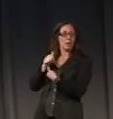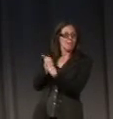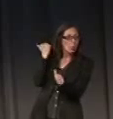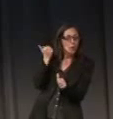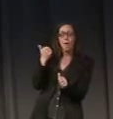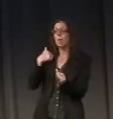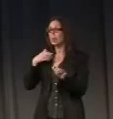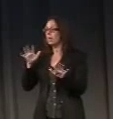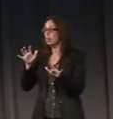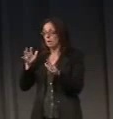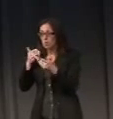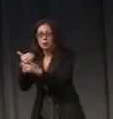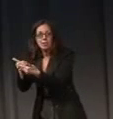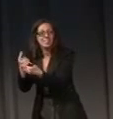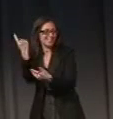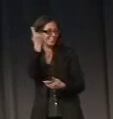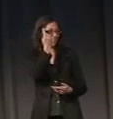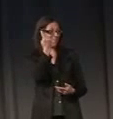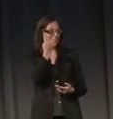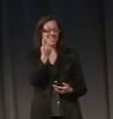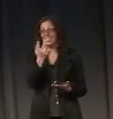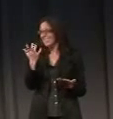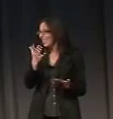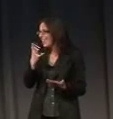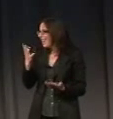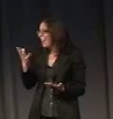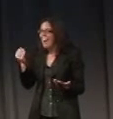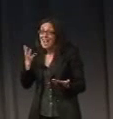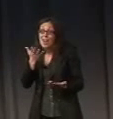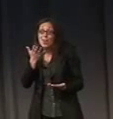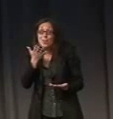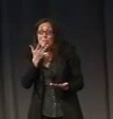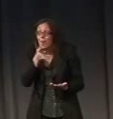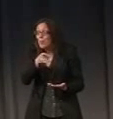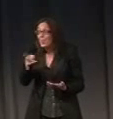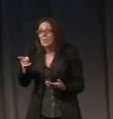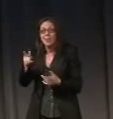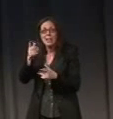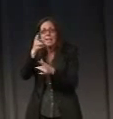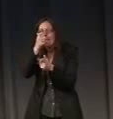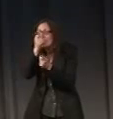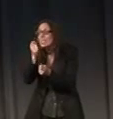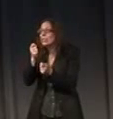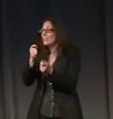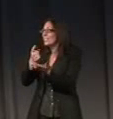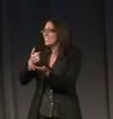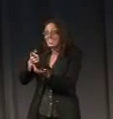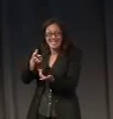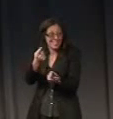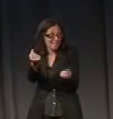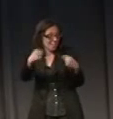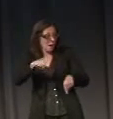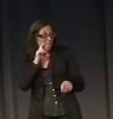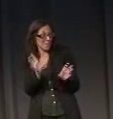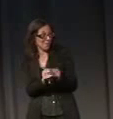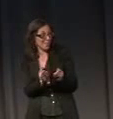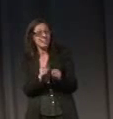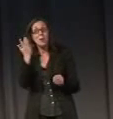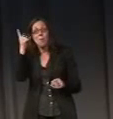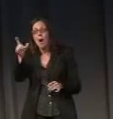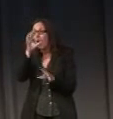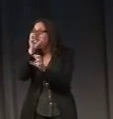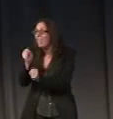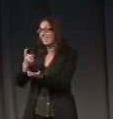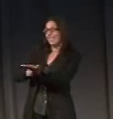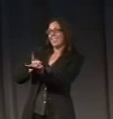we all experience, which is why you're here. You like it. You're interested in it. And I think this is evidence of some kind